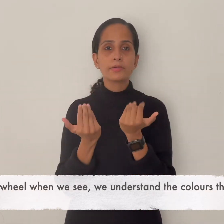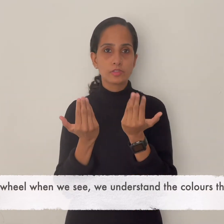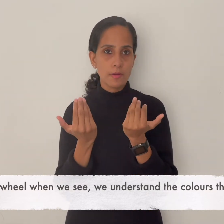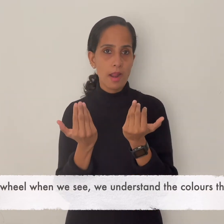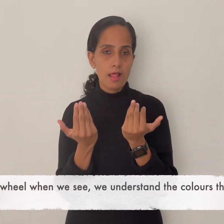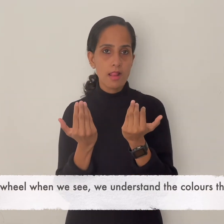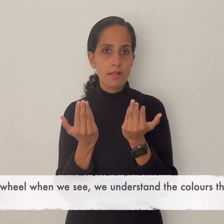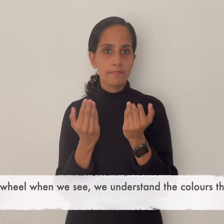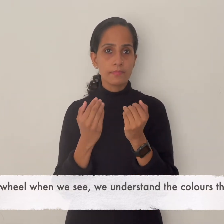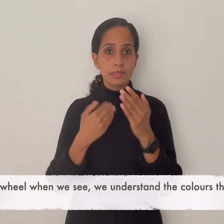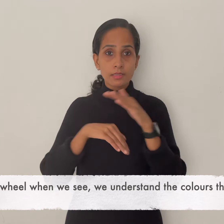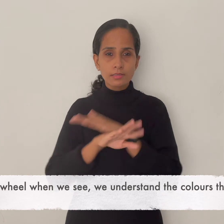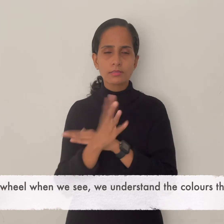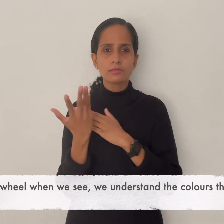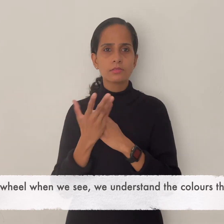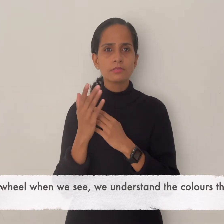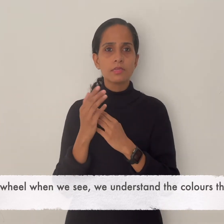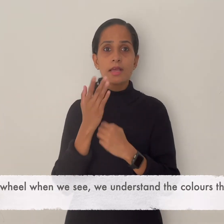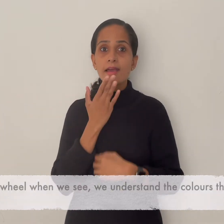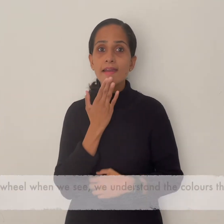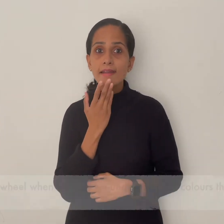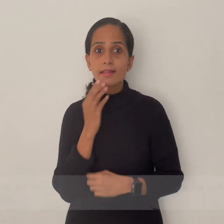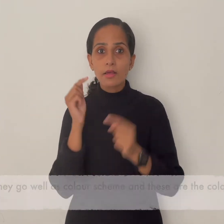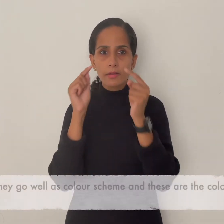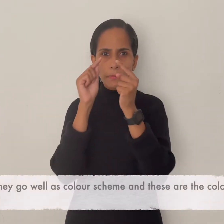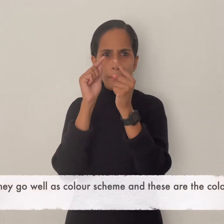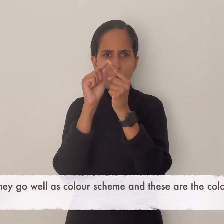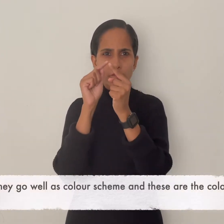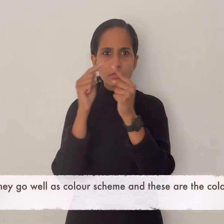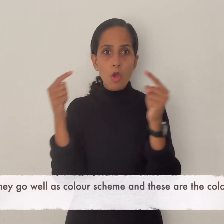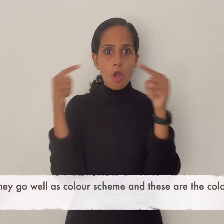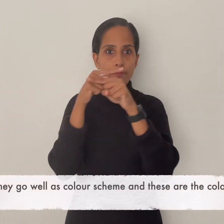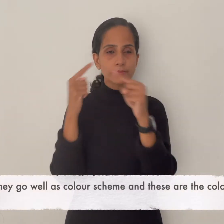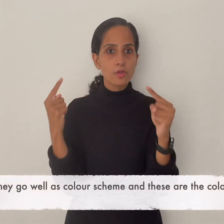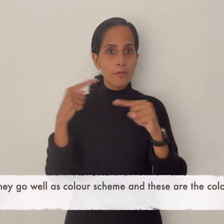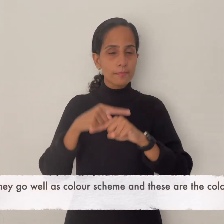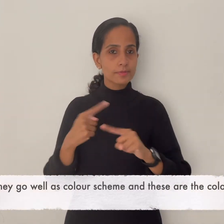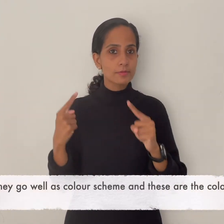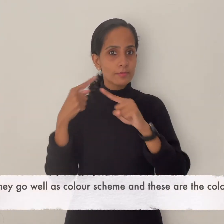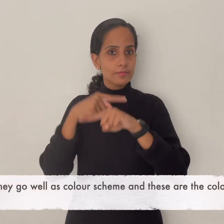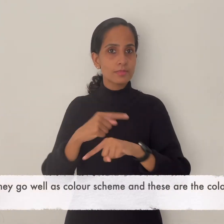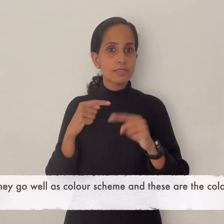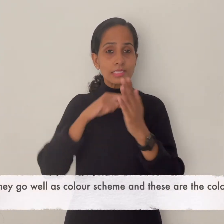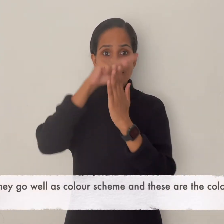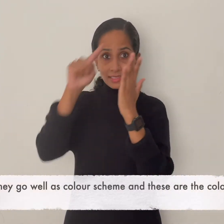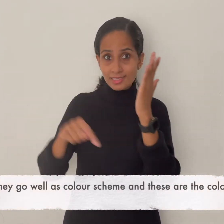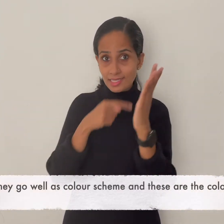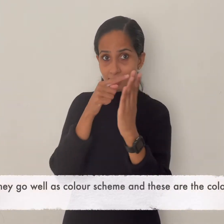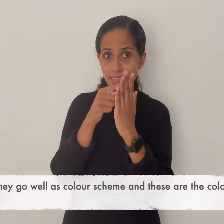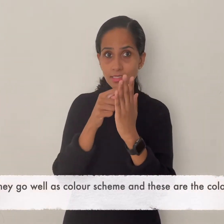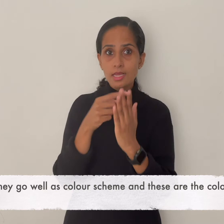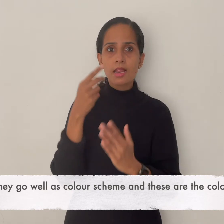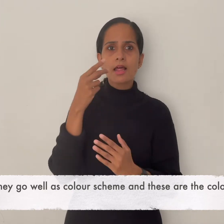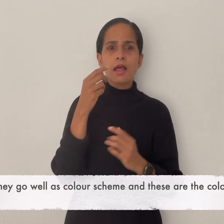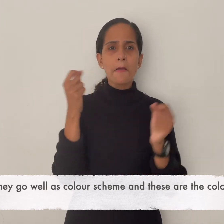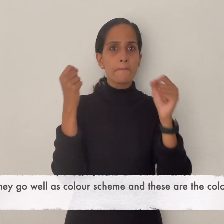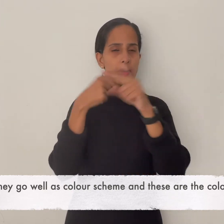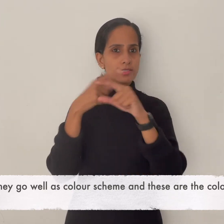when we see, we can understand the colors that are opposite. They go well as